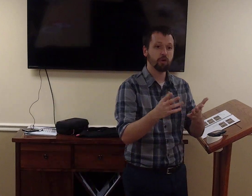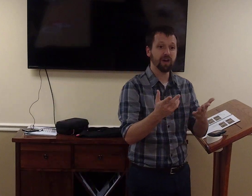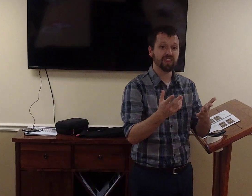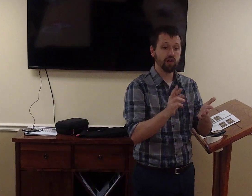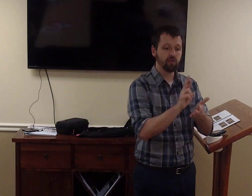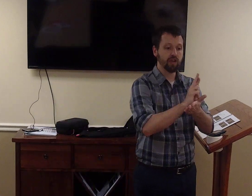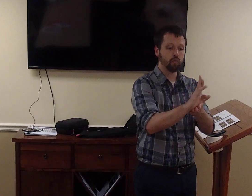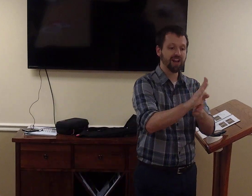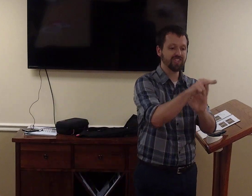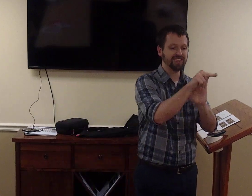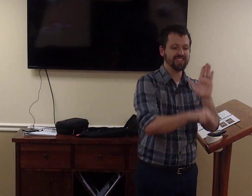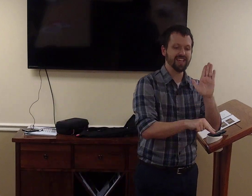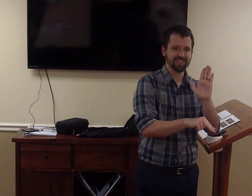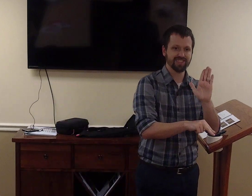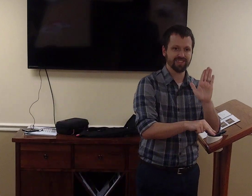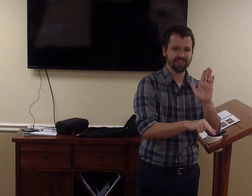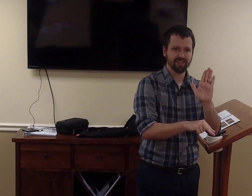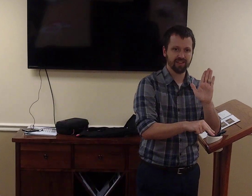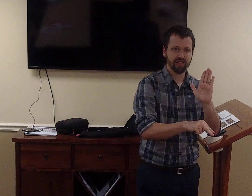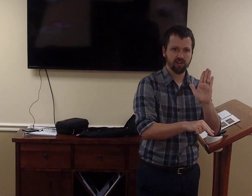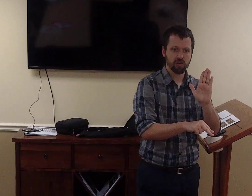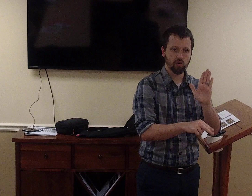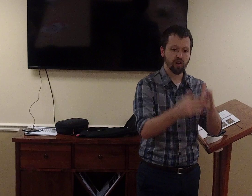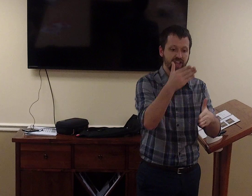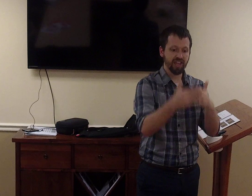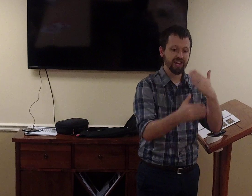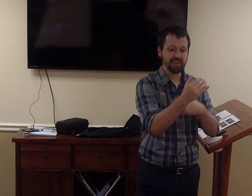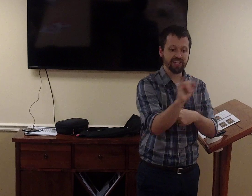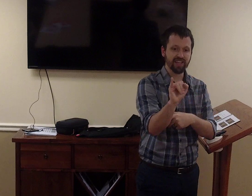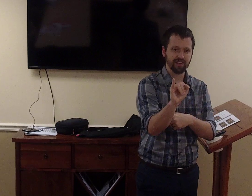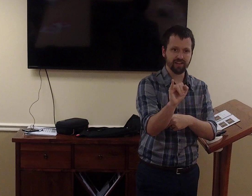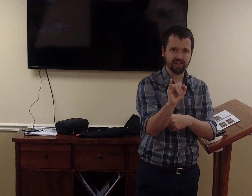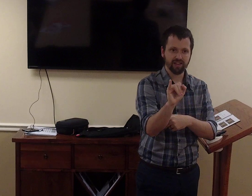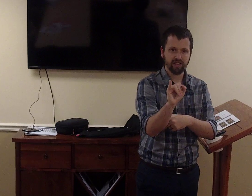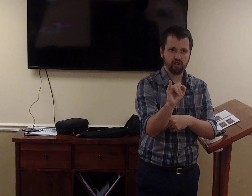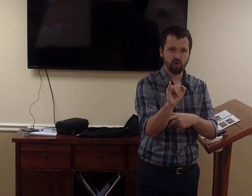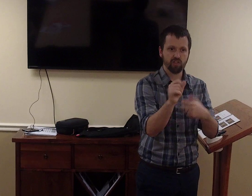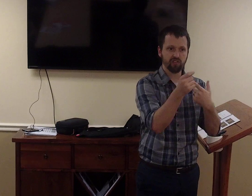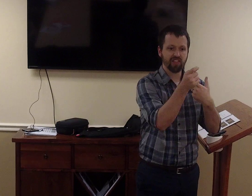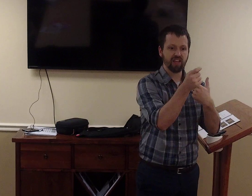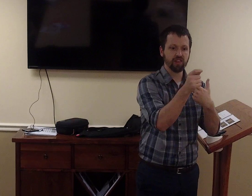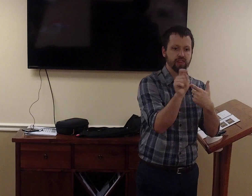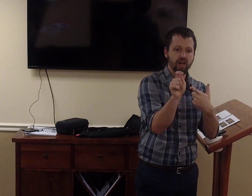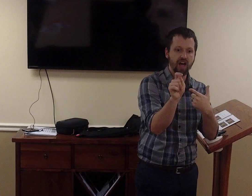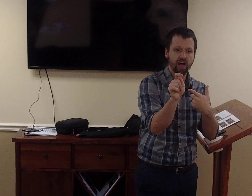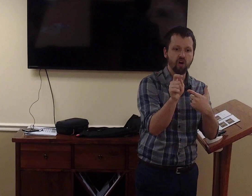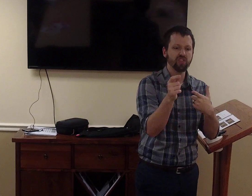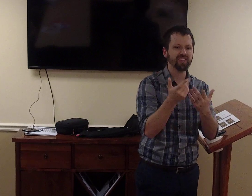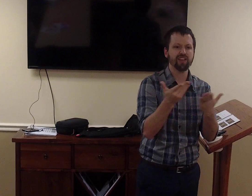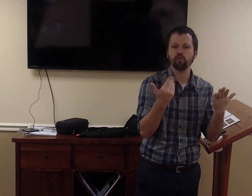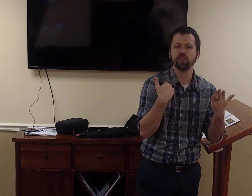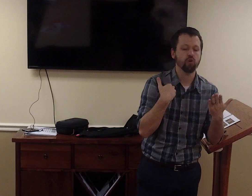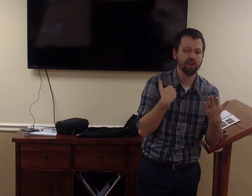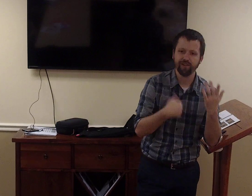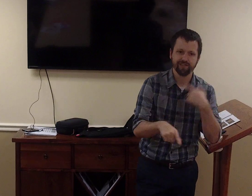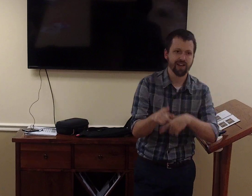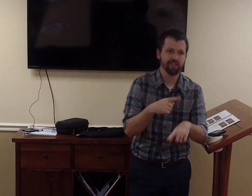But they will sign righteousness or ending, or they'll sign like the. All these things we don't have signs